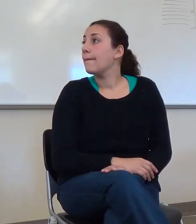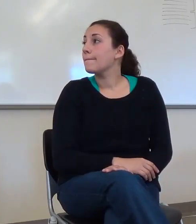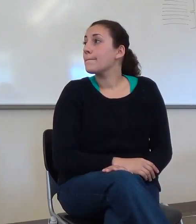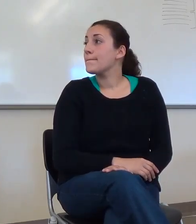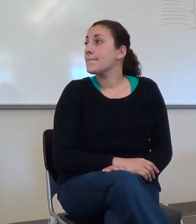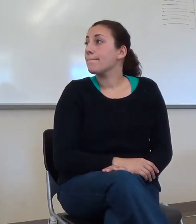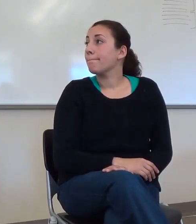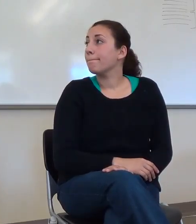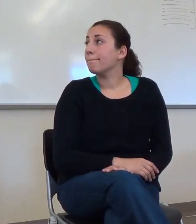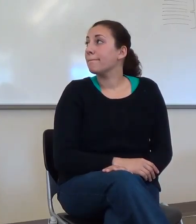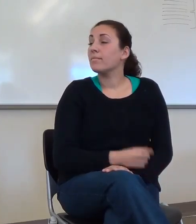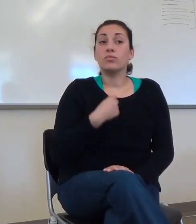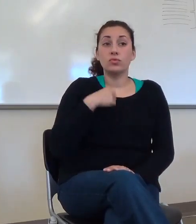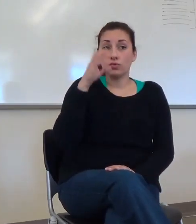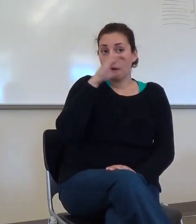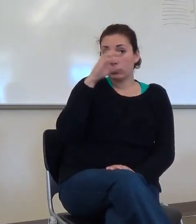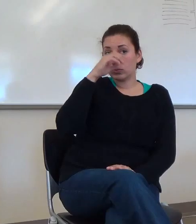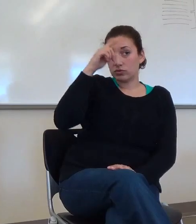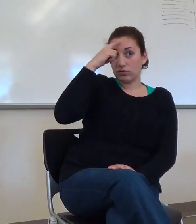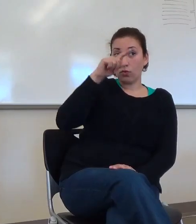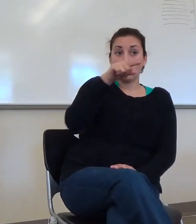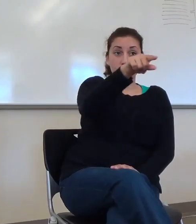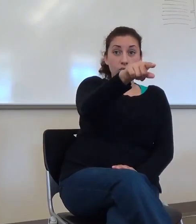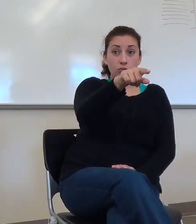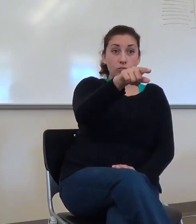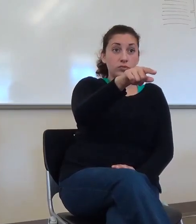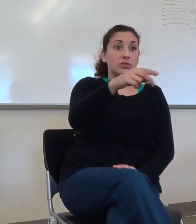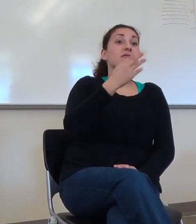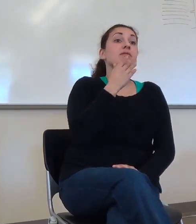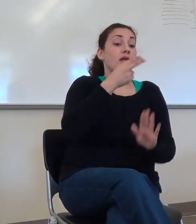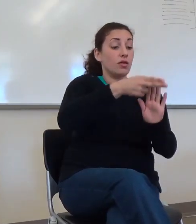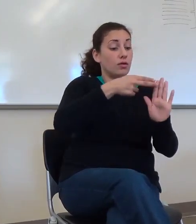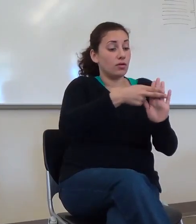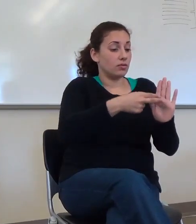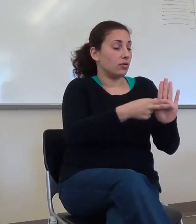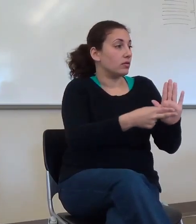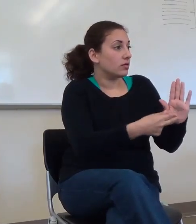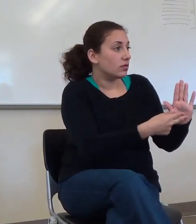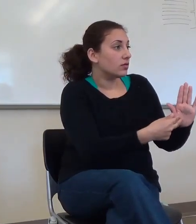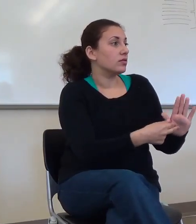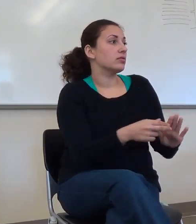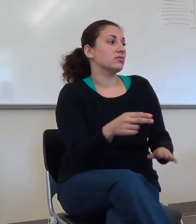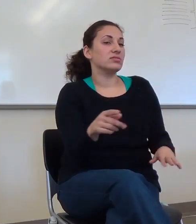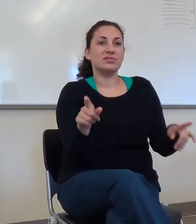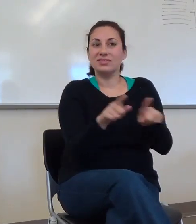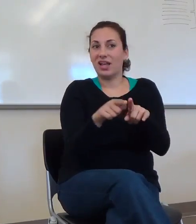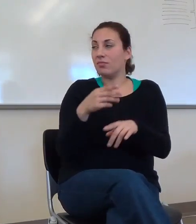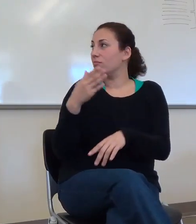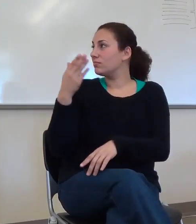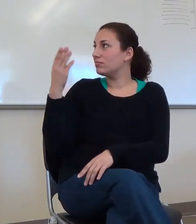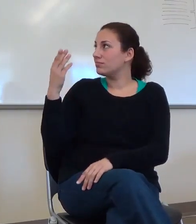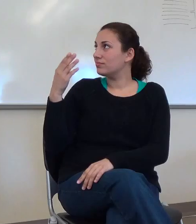again, this is what I'm looking for. Highlights, you can, same thing here, if we highlight the